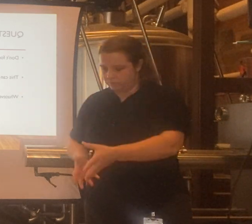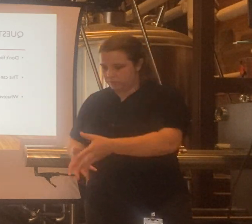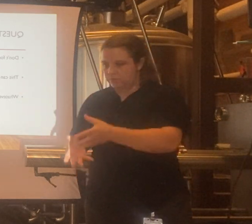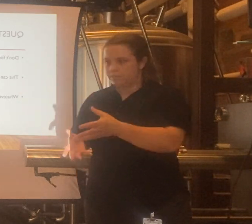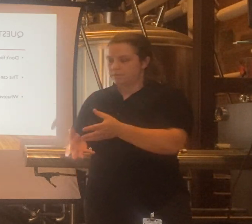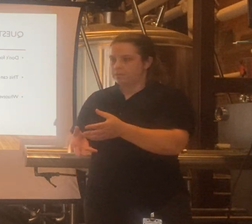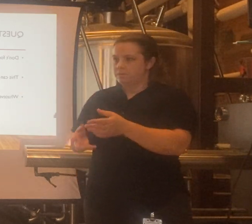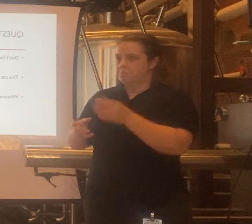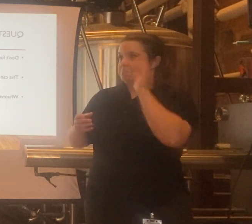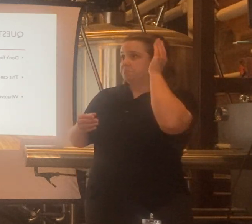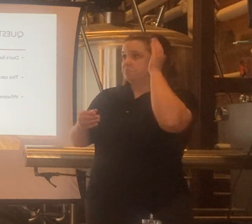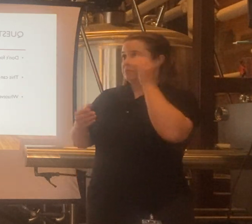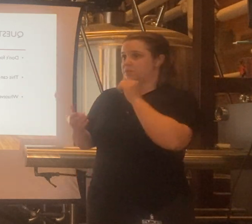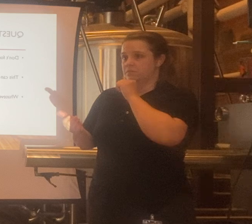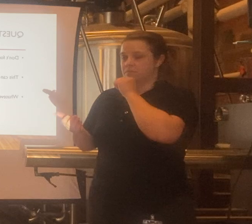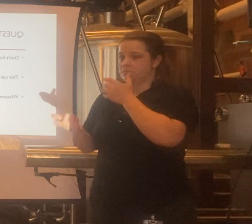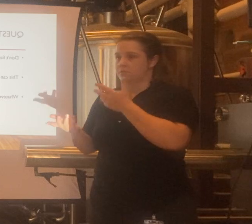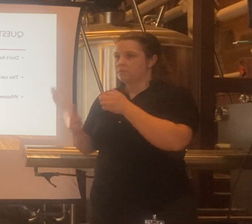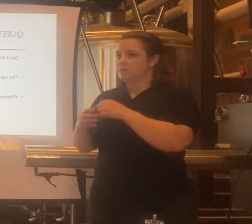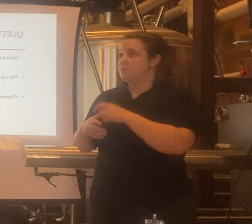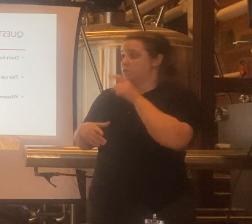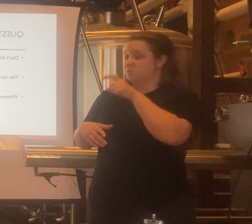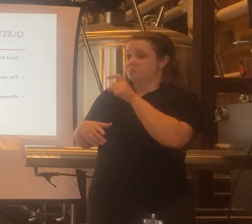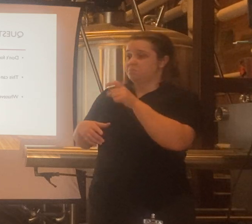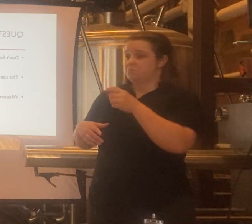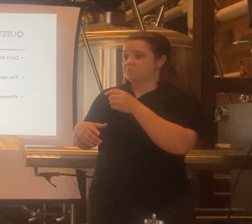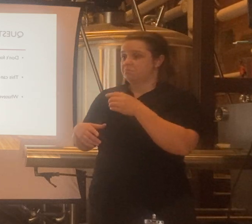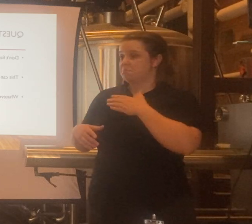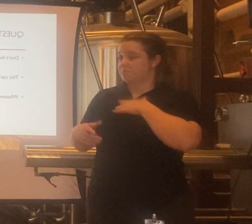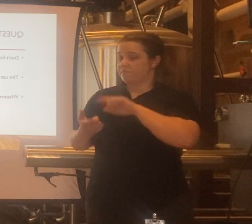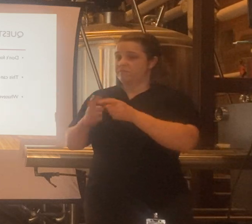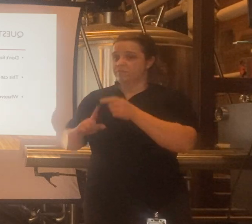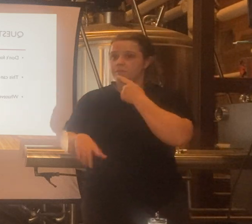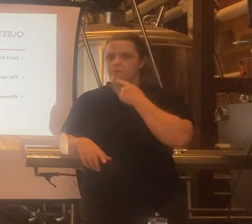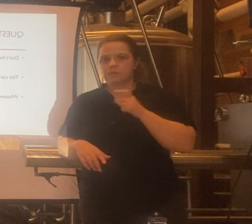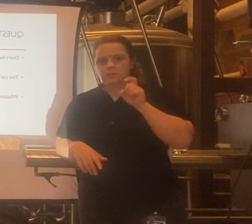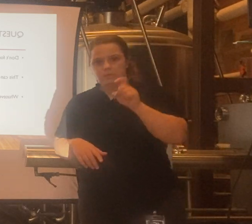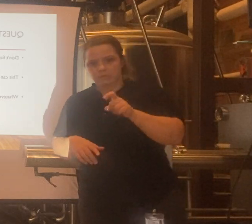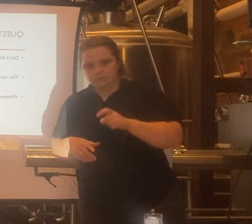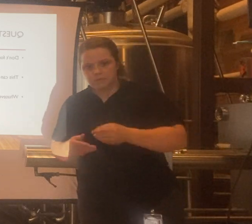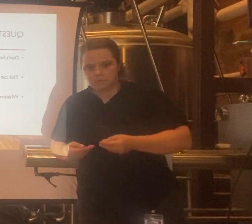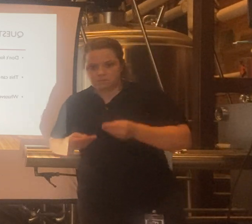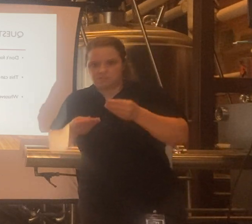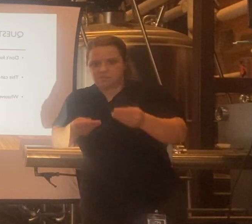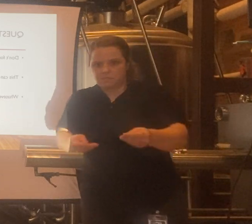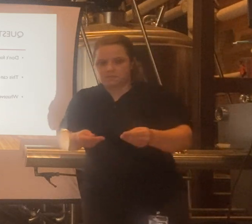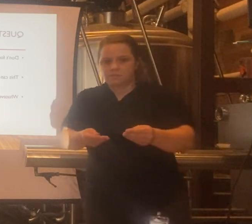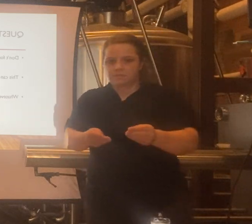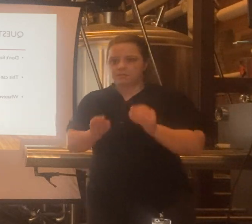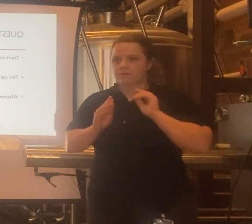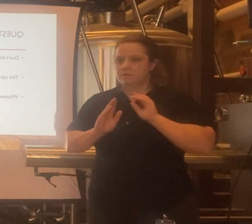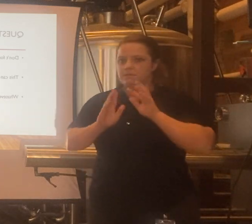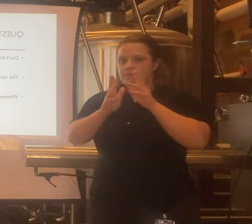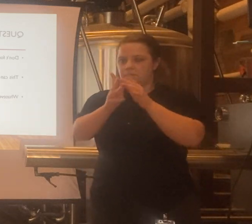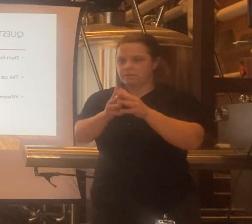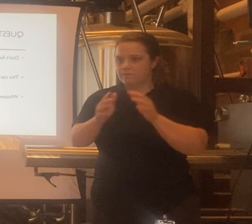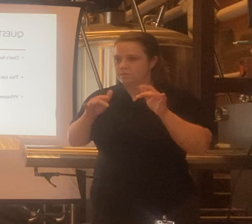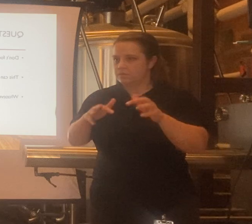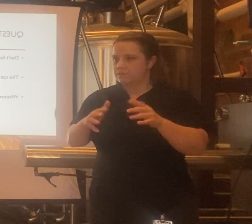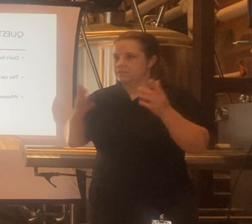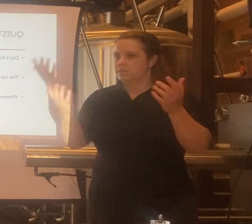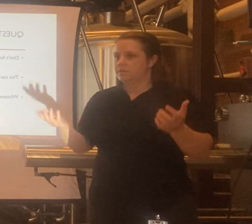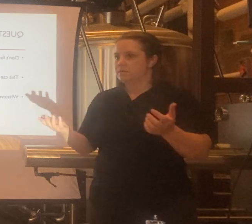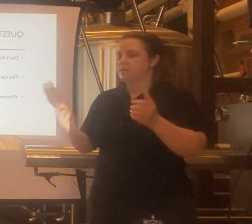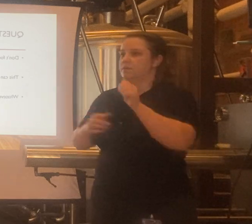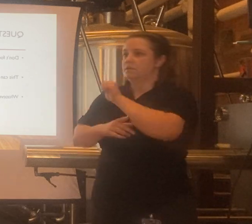sent it to a buddy of mine. He says, dude, you need to submit this to conferences. So I did submit this to one of our InfoSec conferences, last con in Austin. Be damned if they didn't accept this